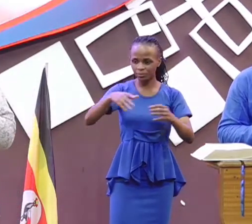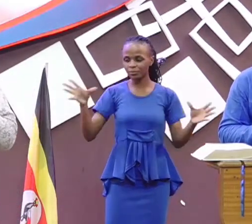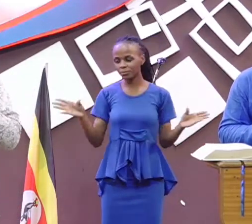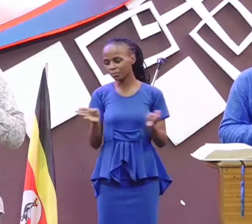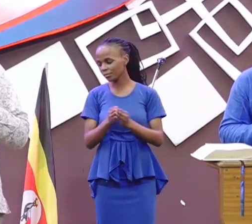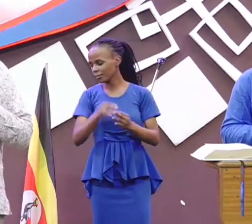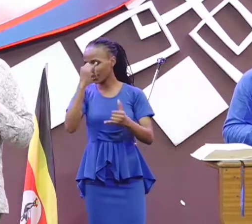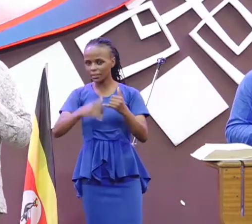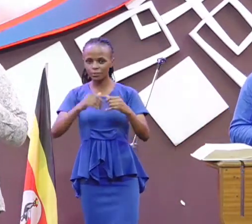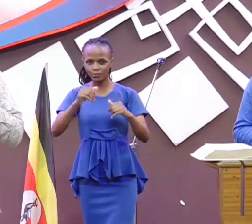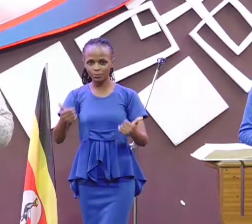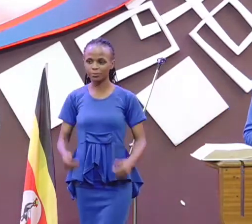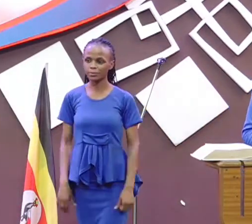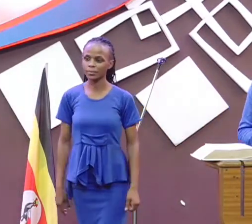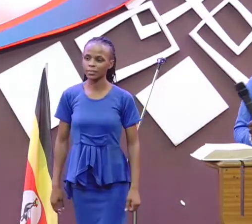you end up